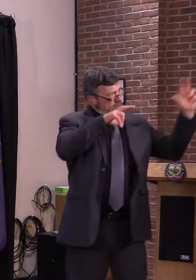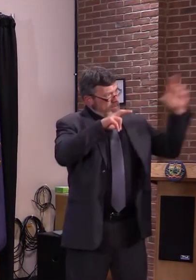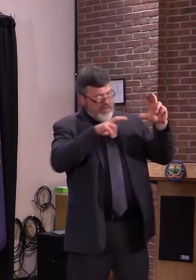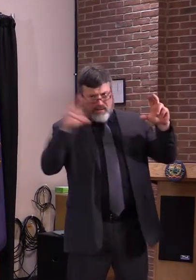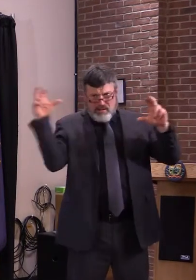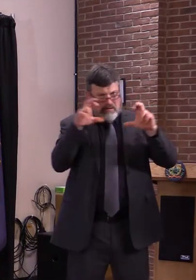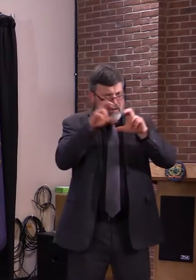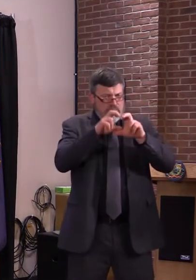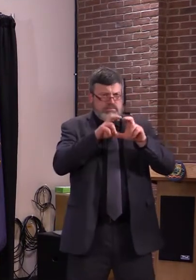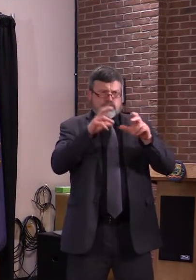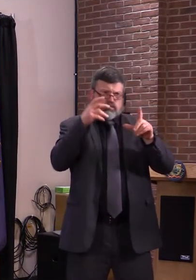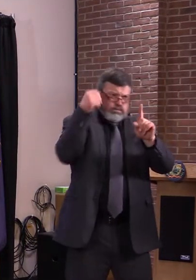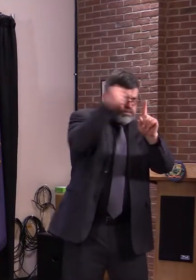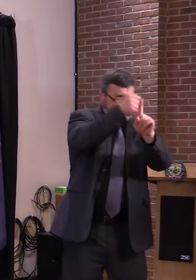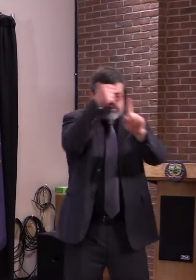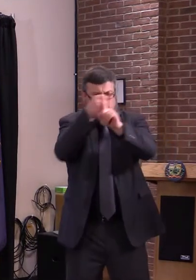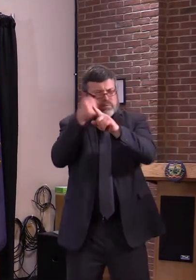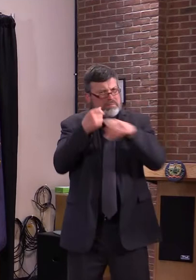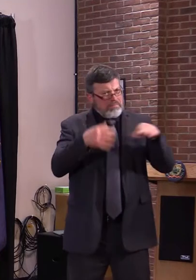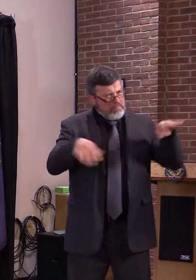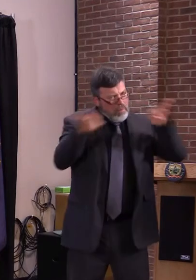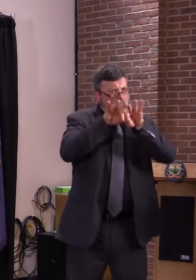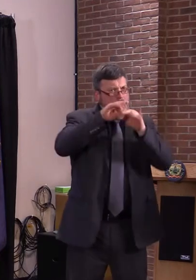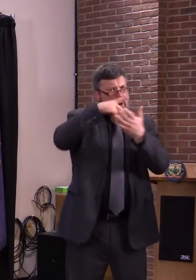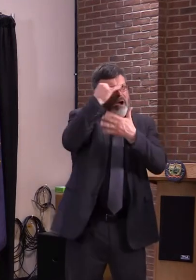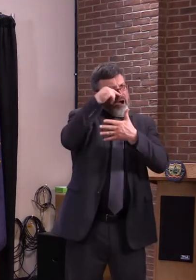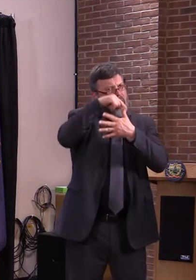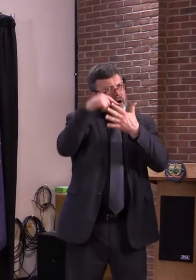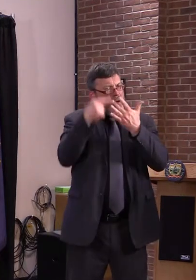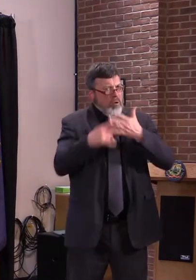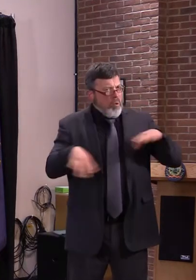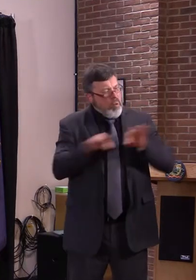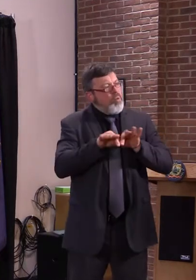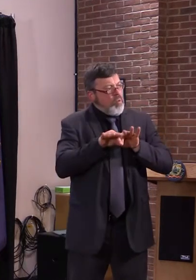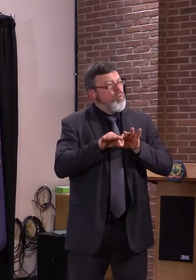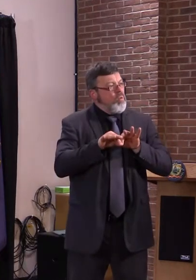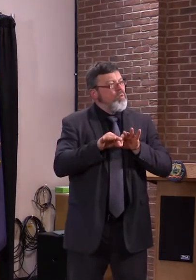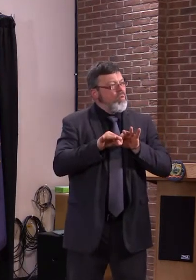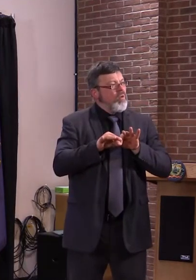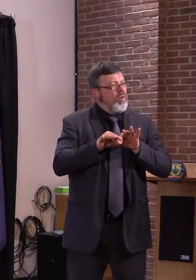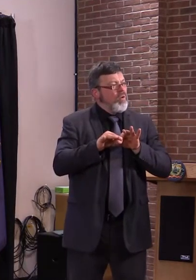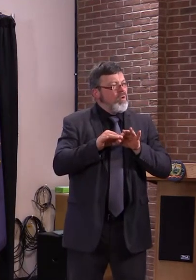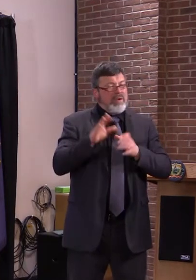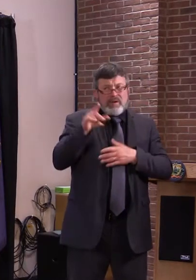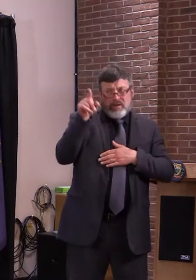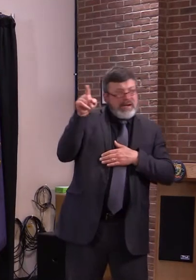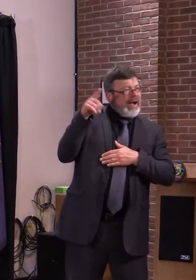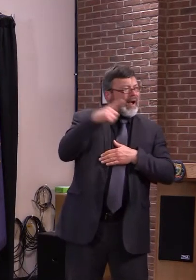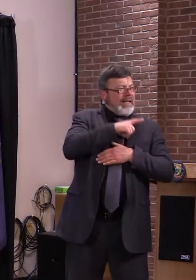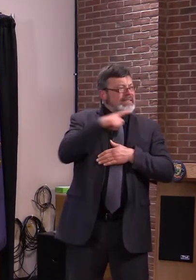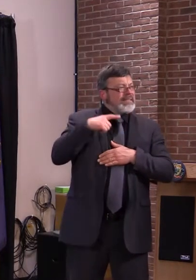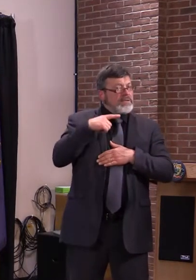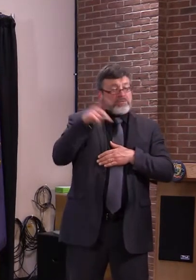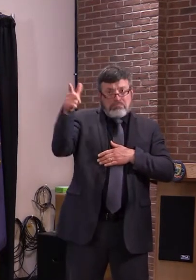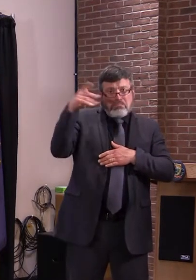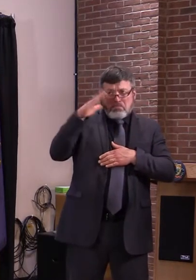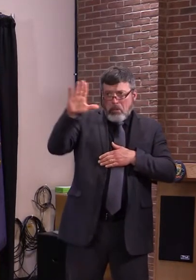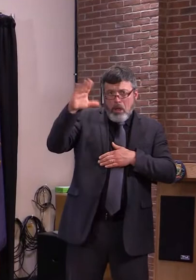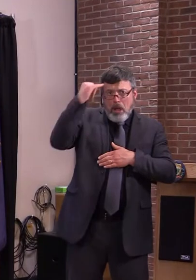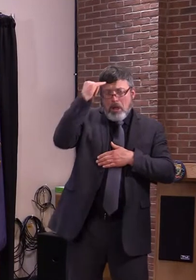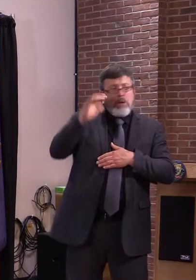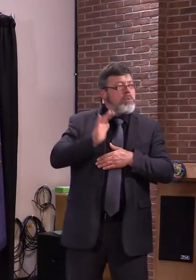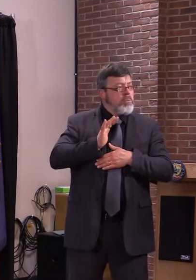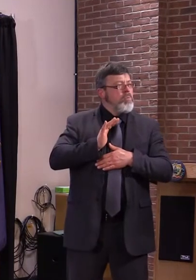I've said, I know legislators have their own ideas in addition to what I've proposed, and I do appreciate the areas where we